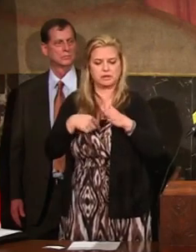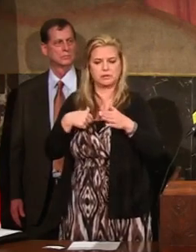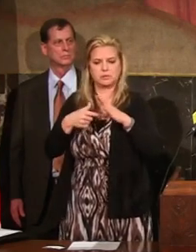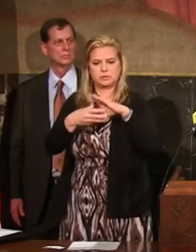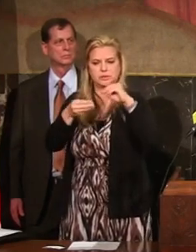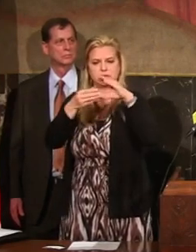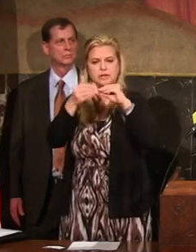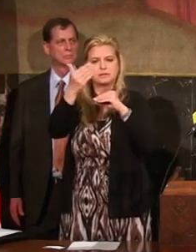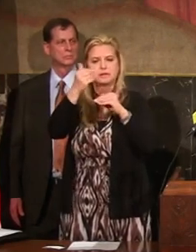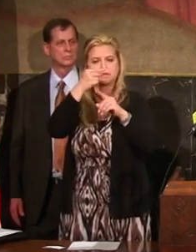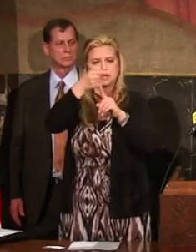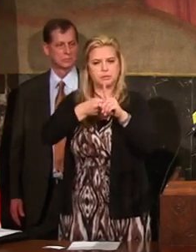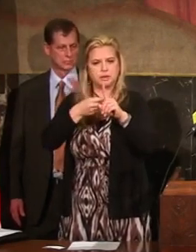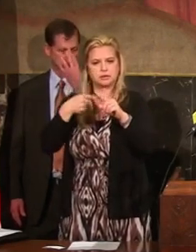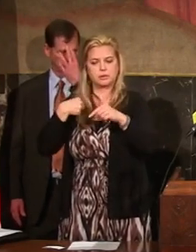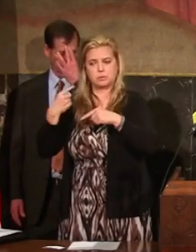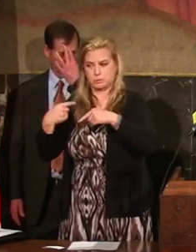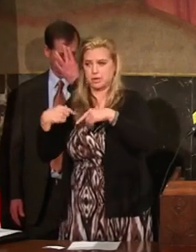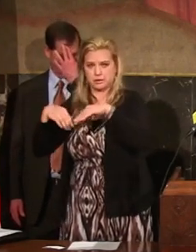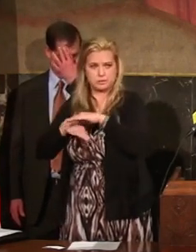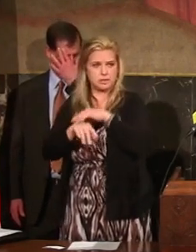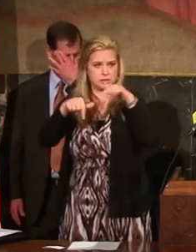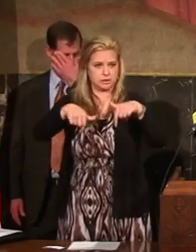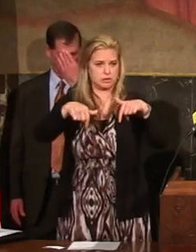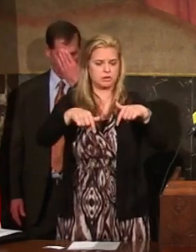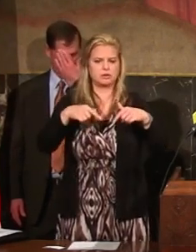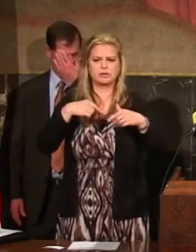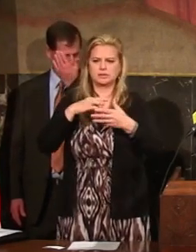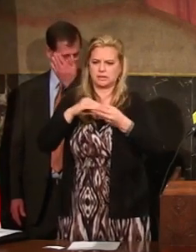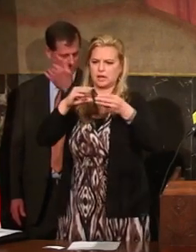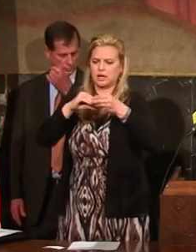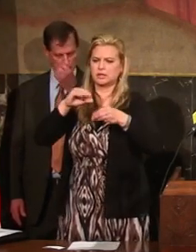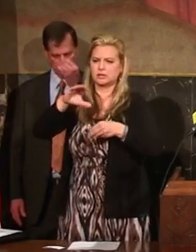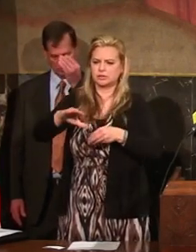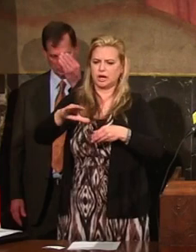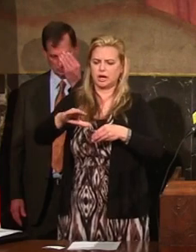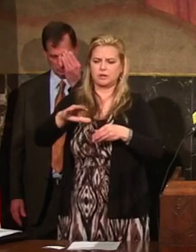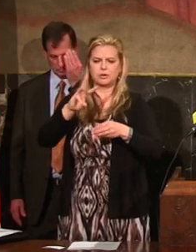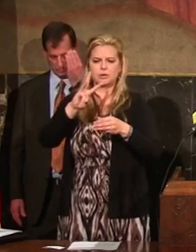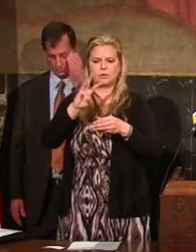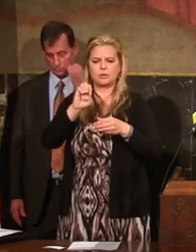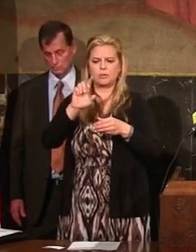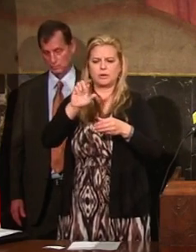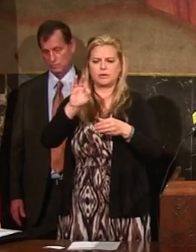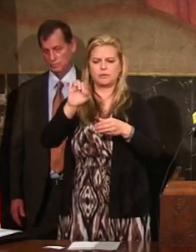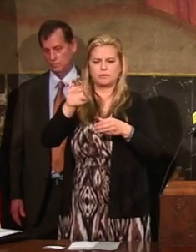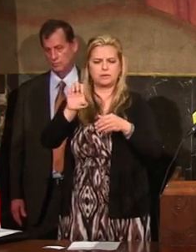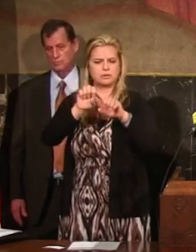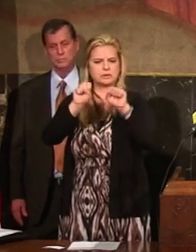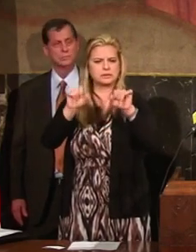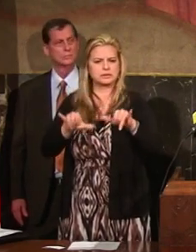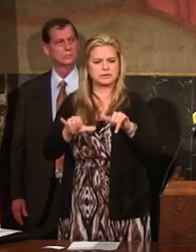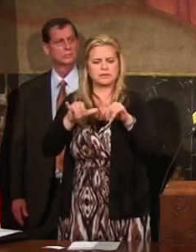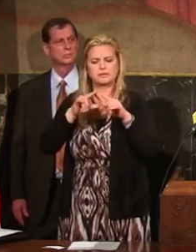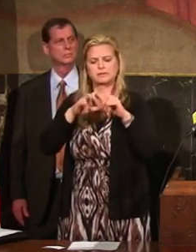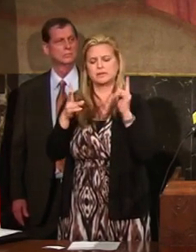15 months since we walked in this door that the child welfare system was fragile and very nearly broken, and that we